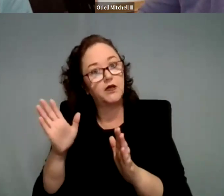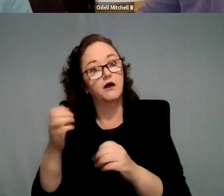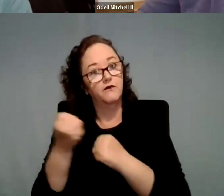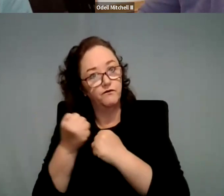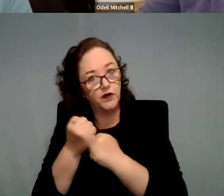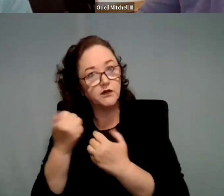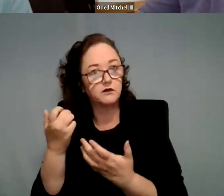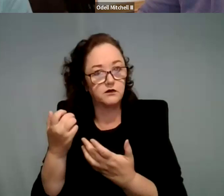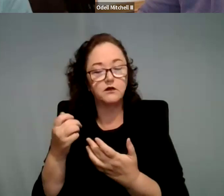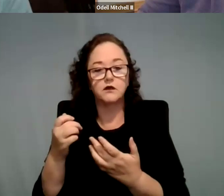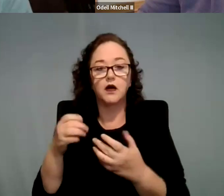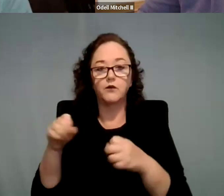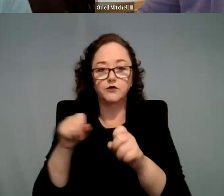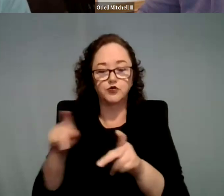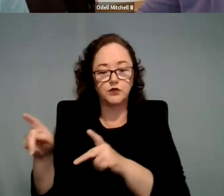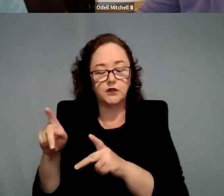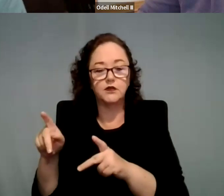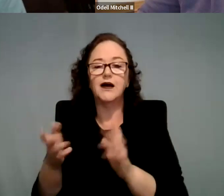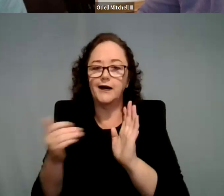That's at